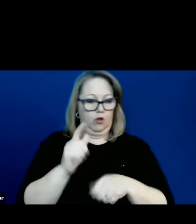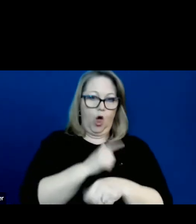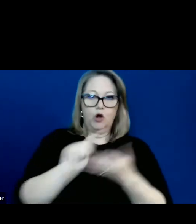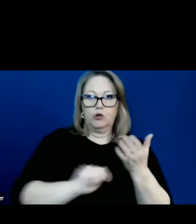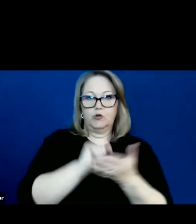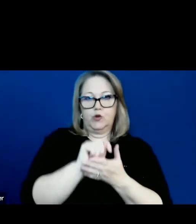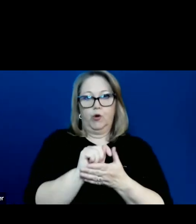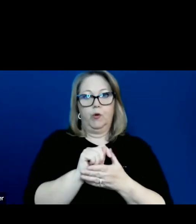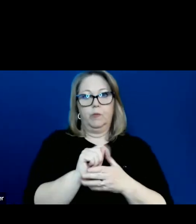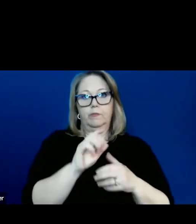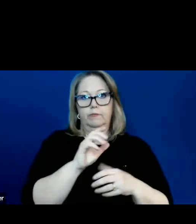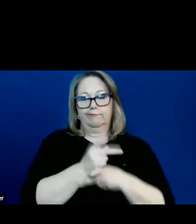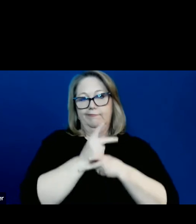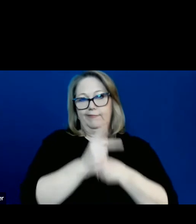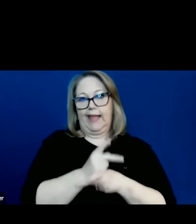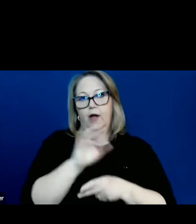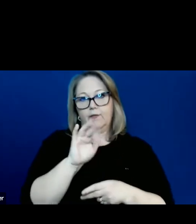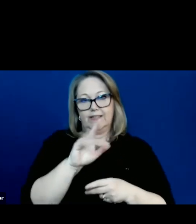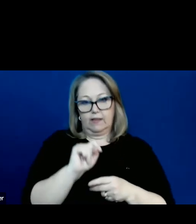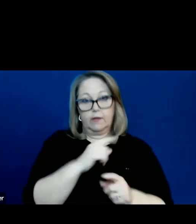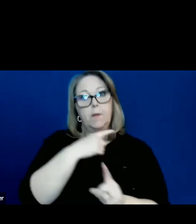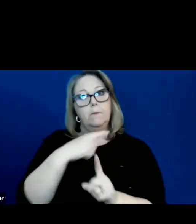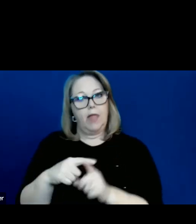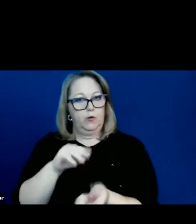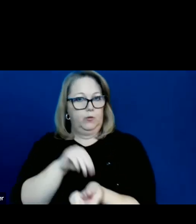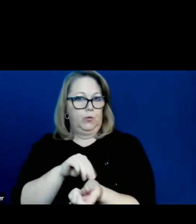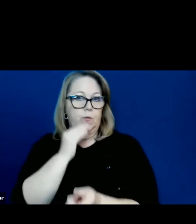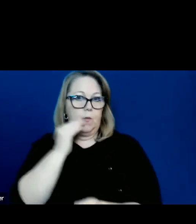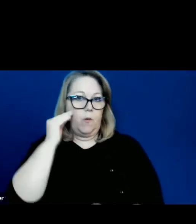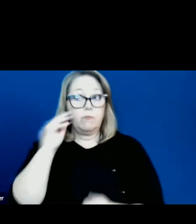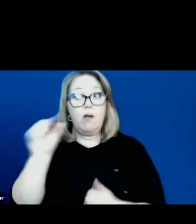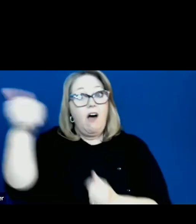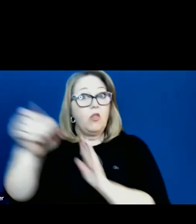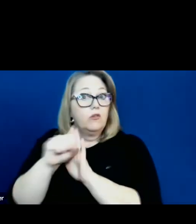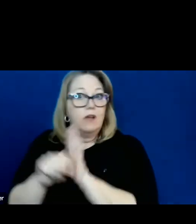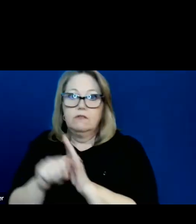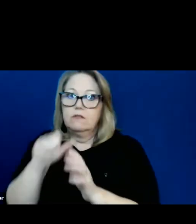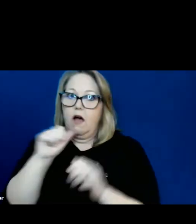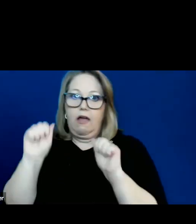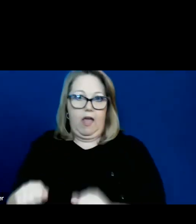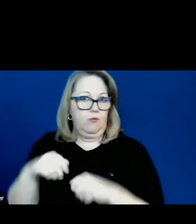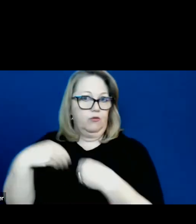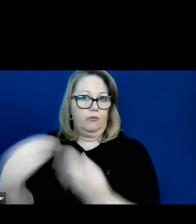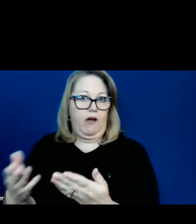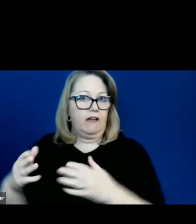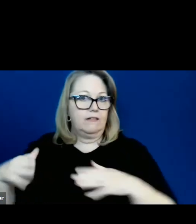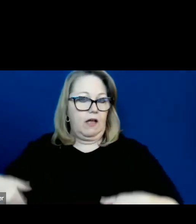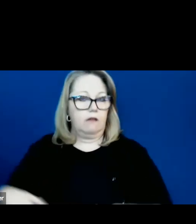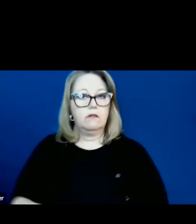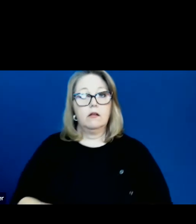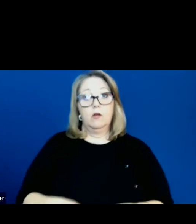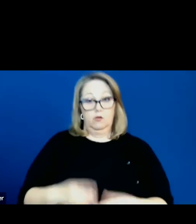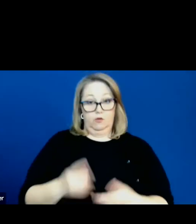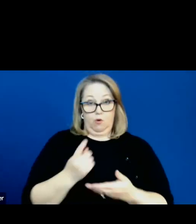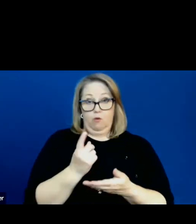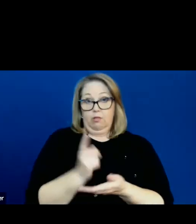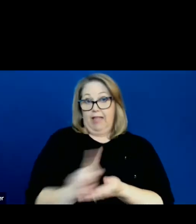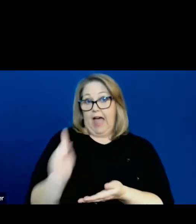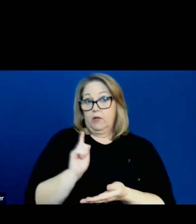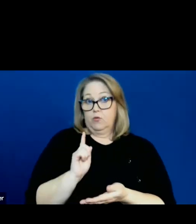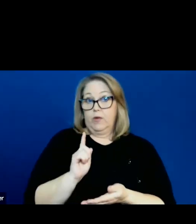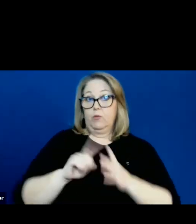were able to do. Because of that, immunization for skilled nursing facilities began on December 21st, and vaccination